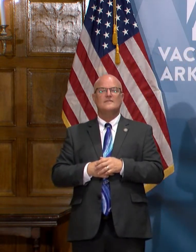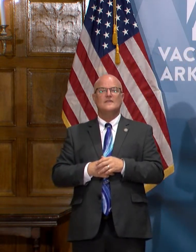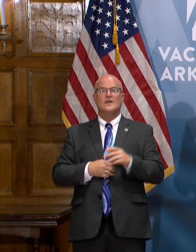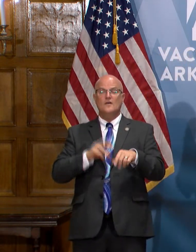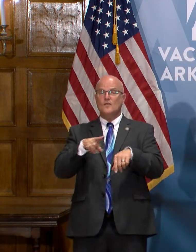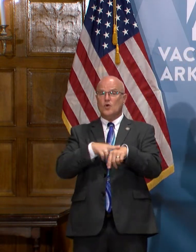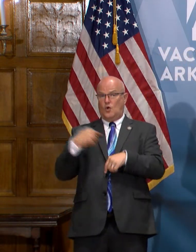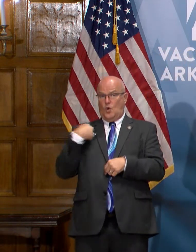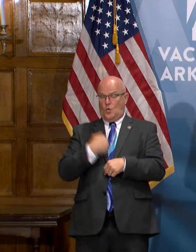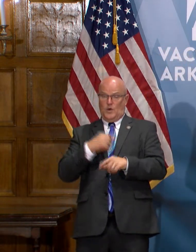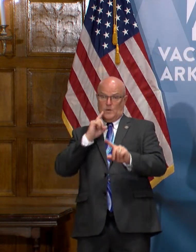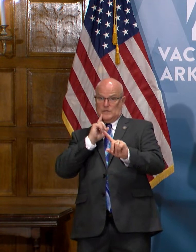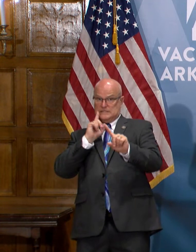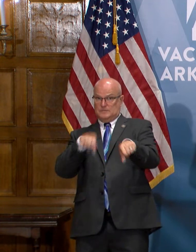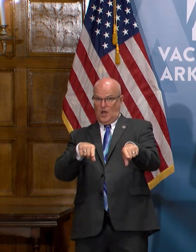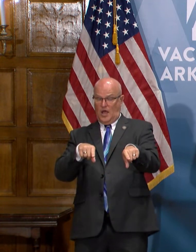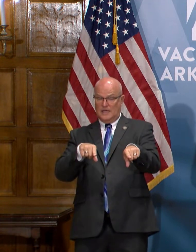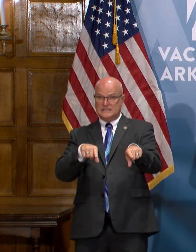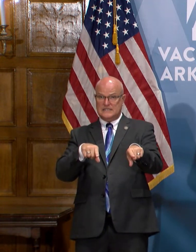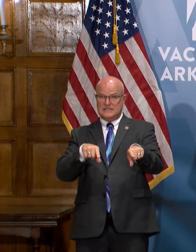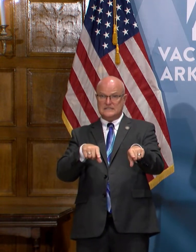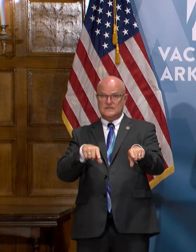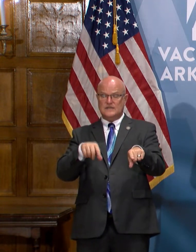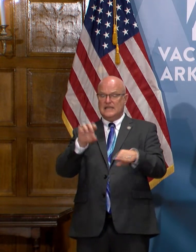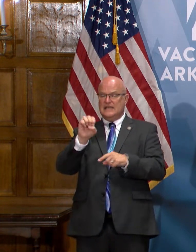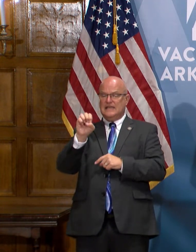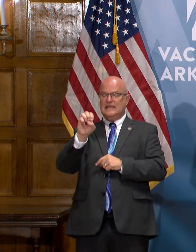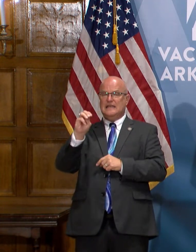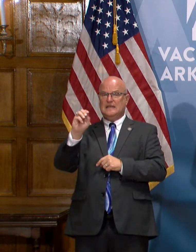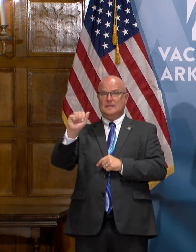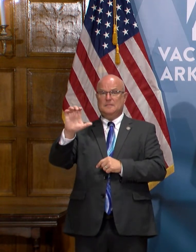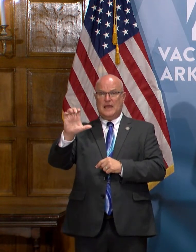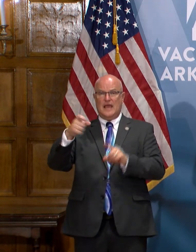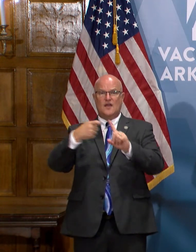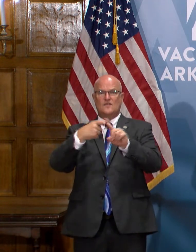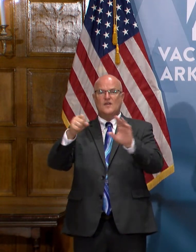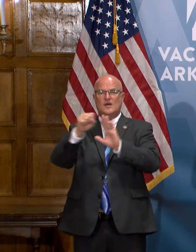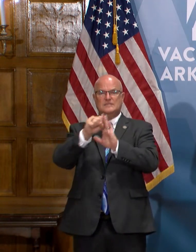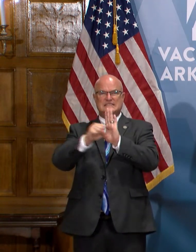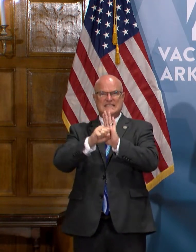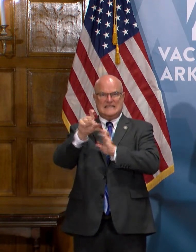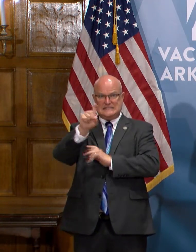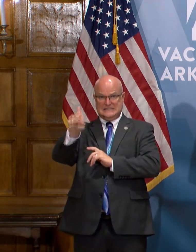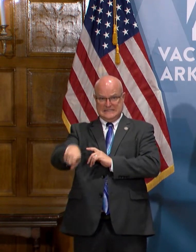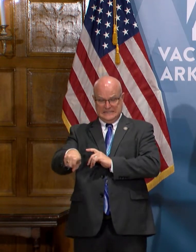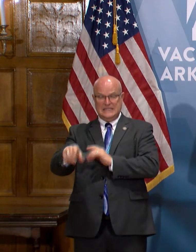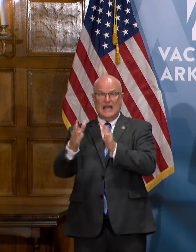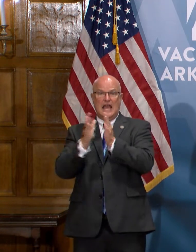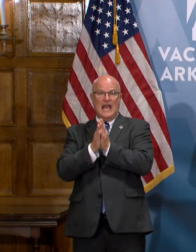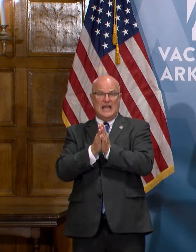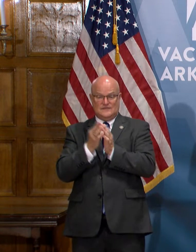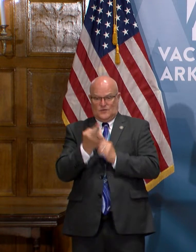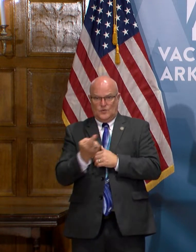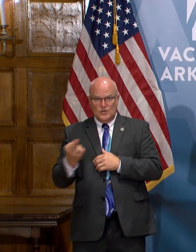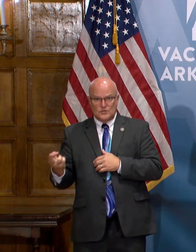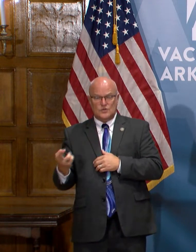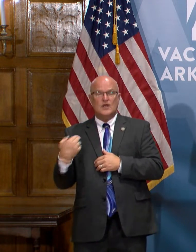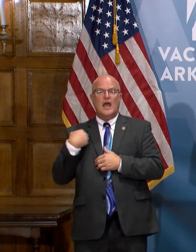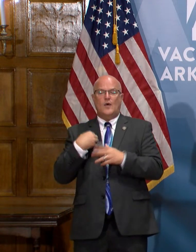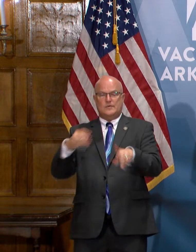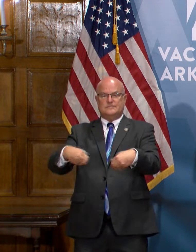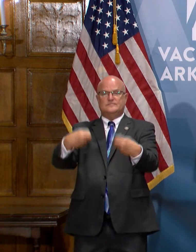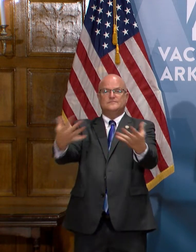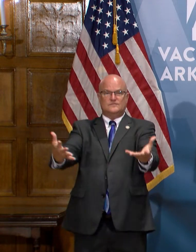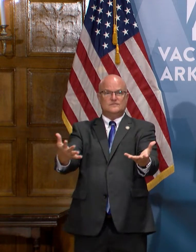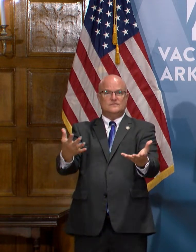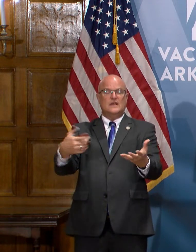Of course, we're responding to an EMAC request from the state of Texas that asked for resources, and we've provided